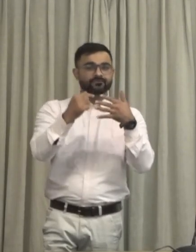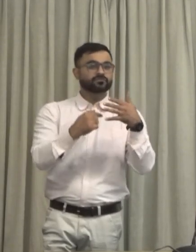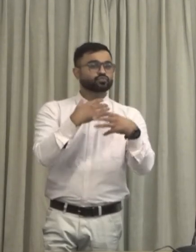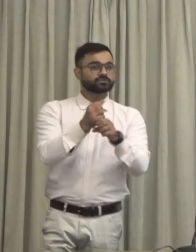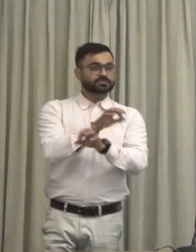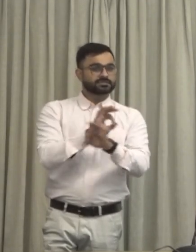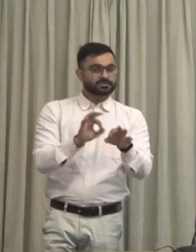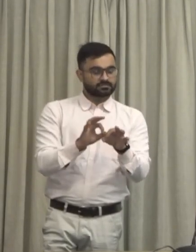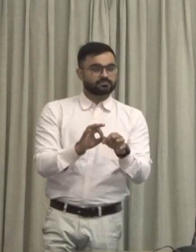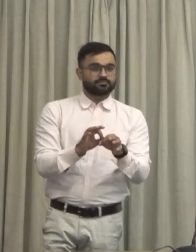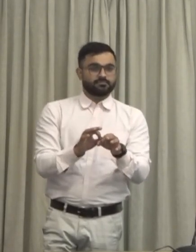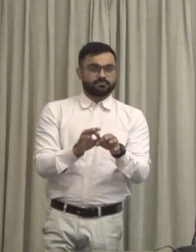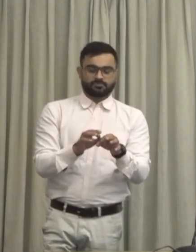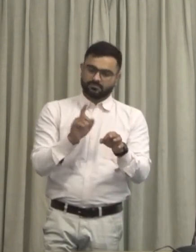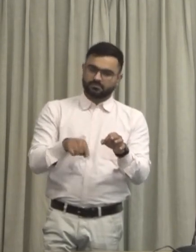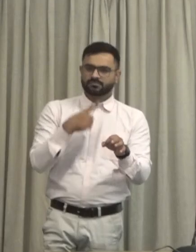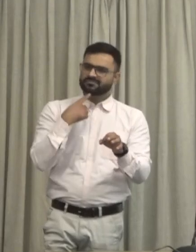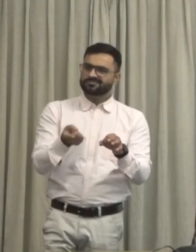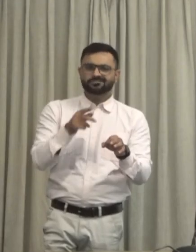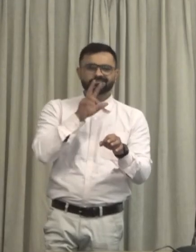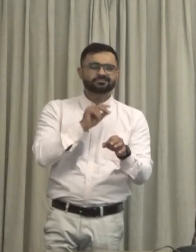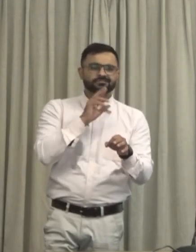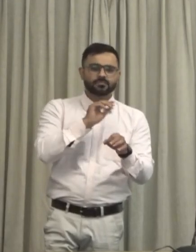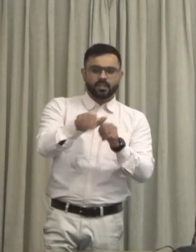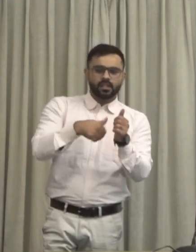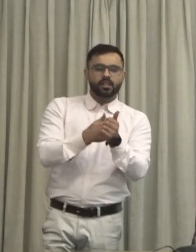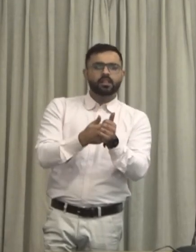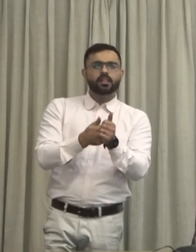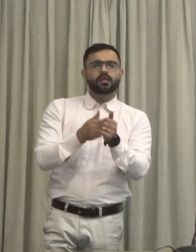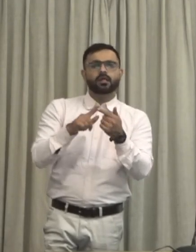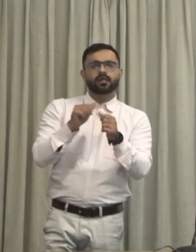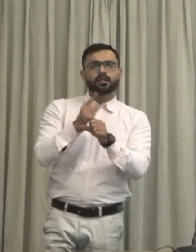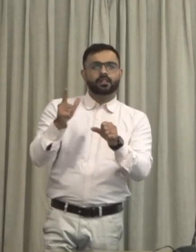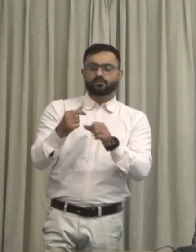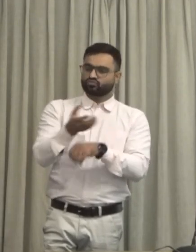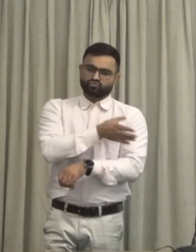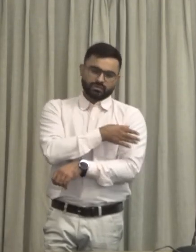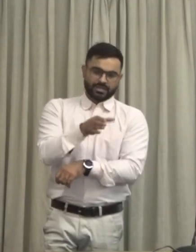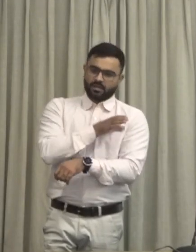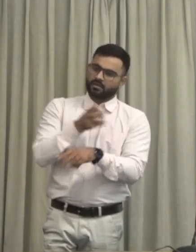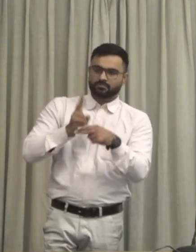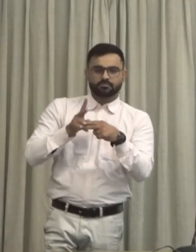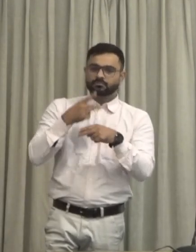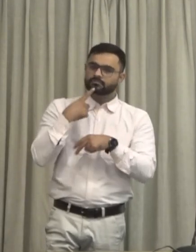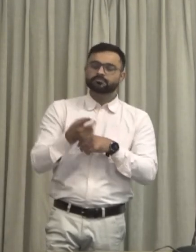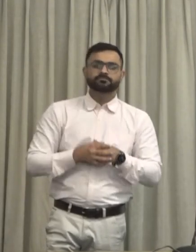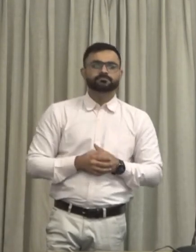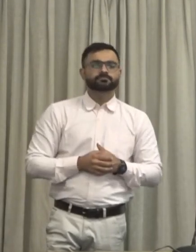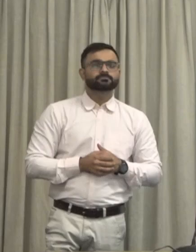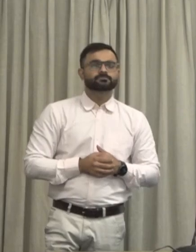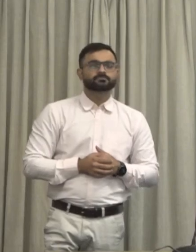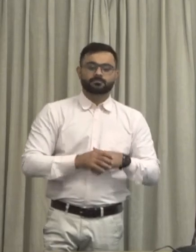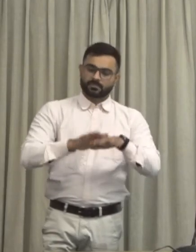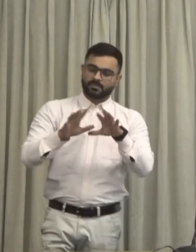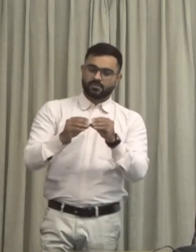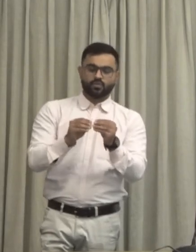to. We keep saying that now there is a legal backup. We feel empowered that their guidelines are there. But